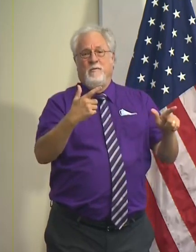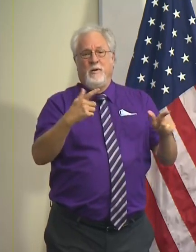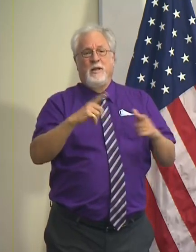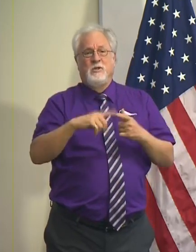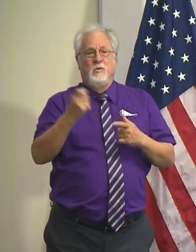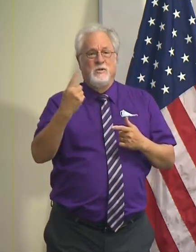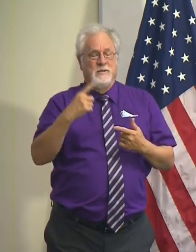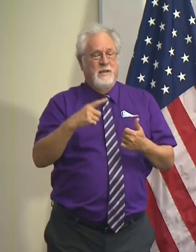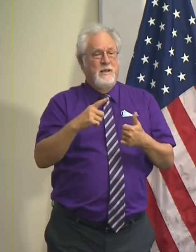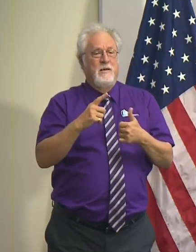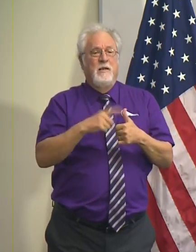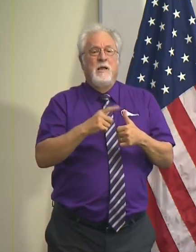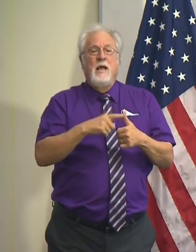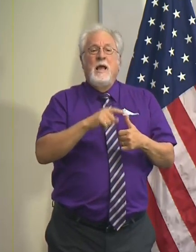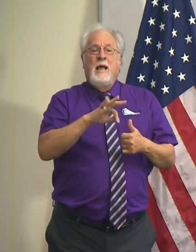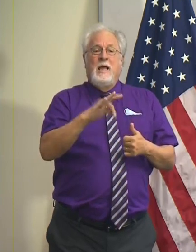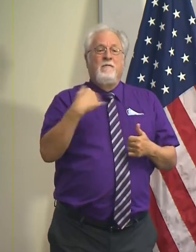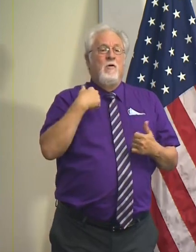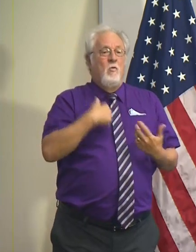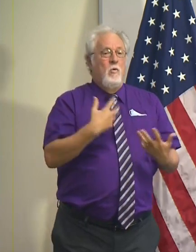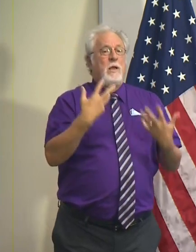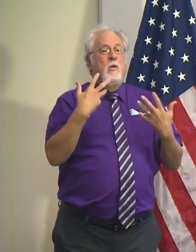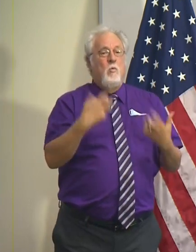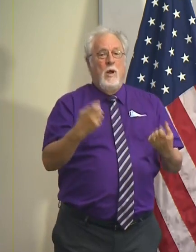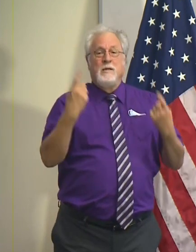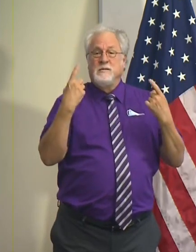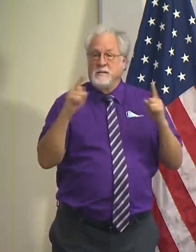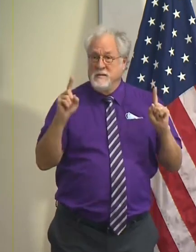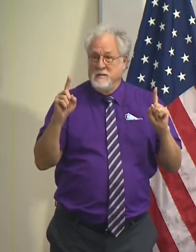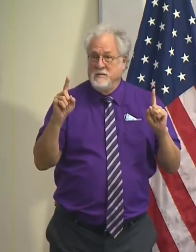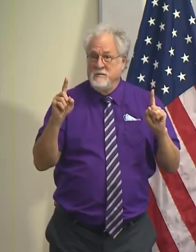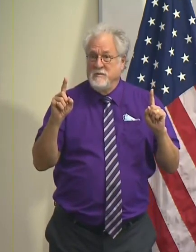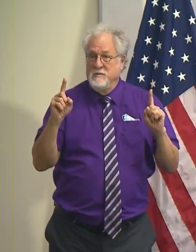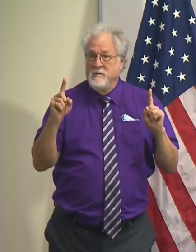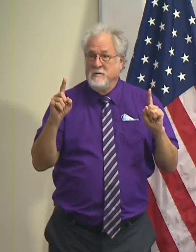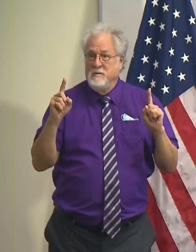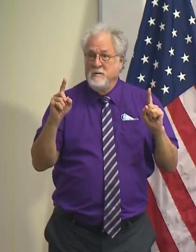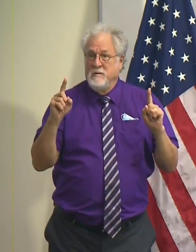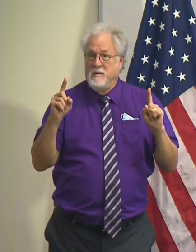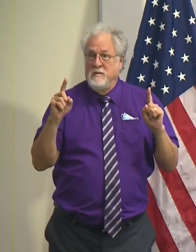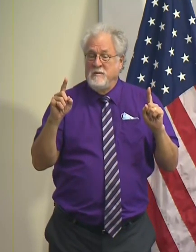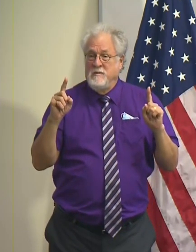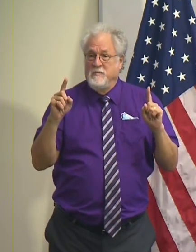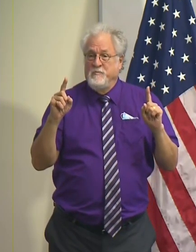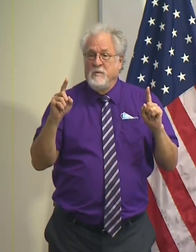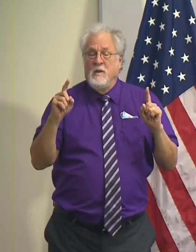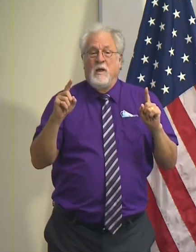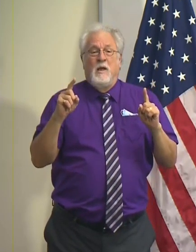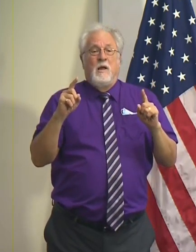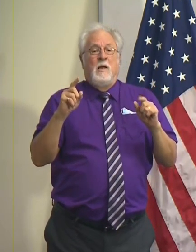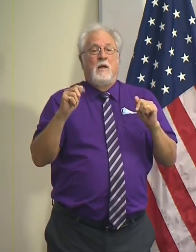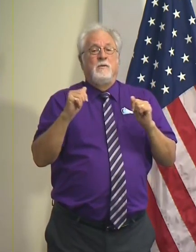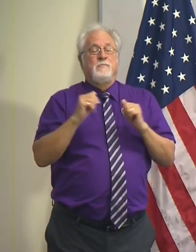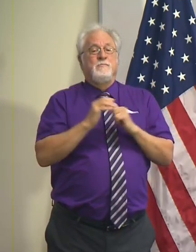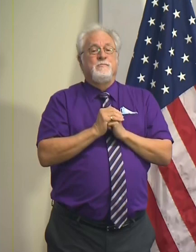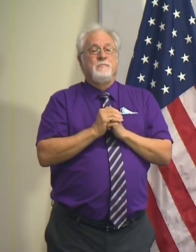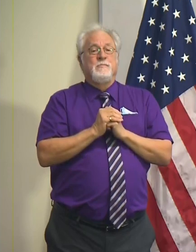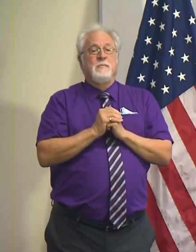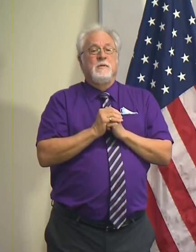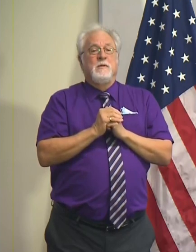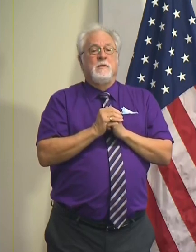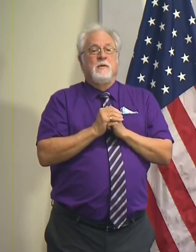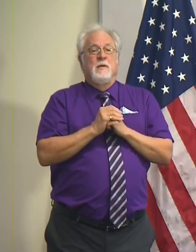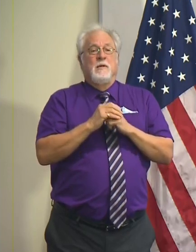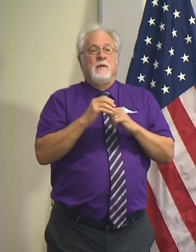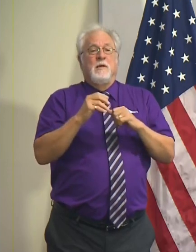to understand. If we want to be successful in increasing